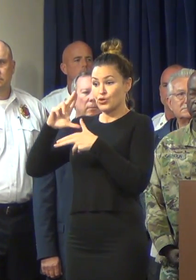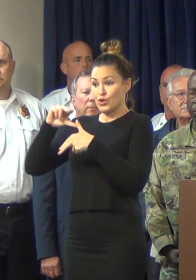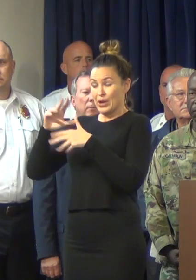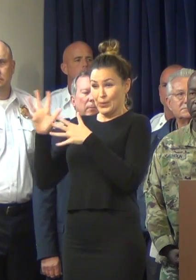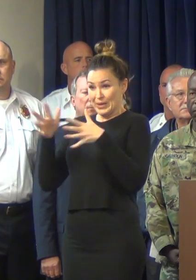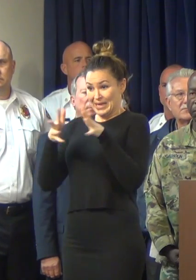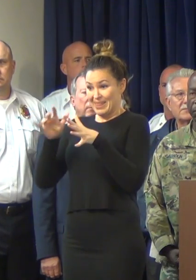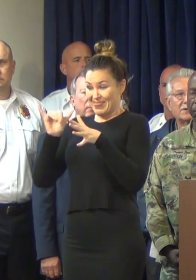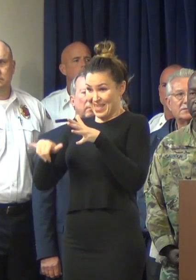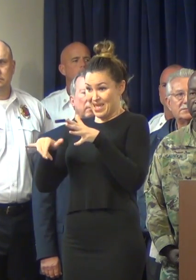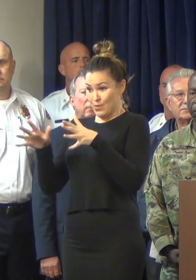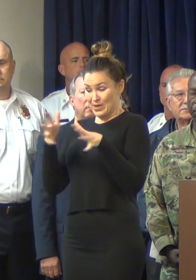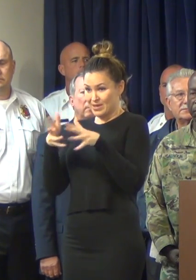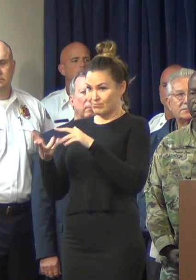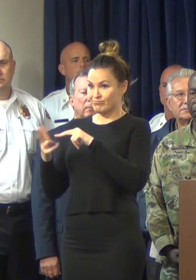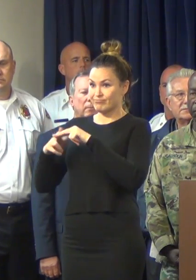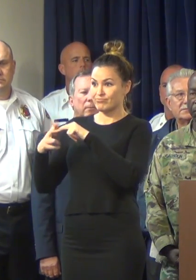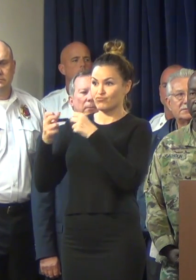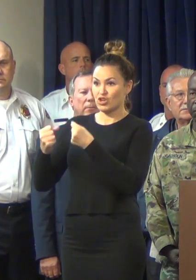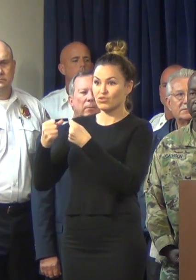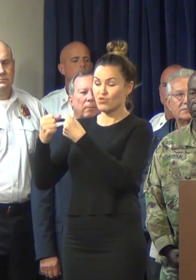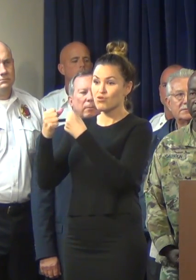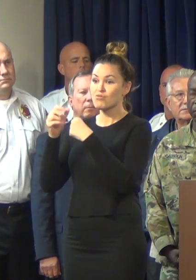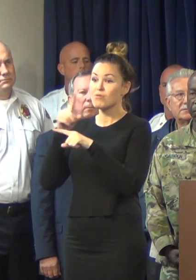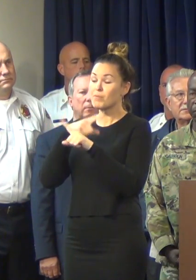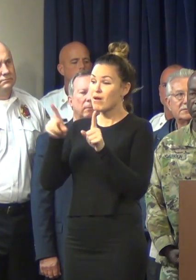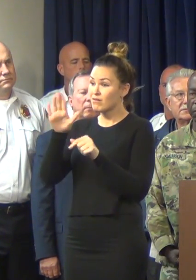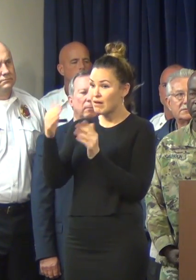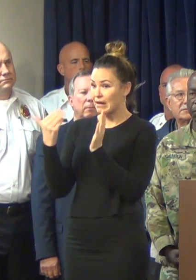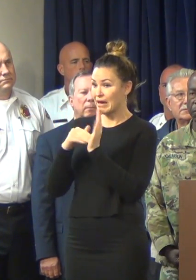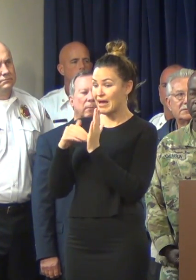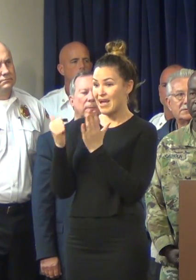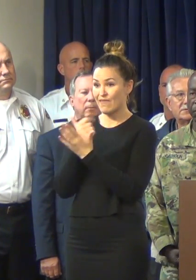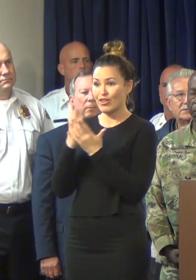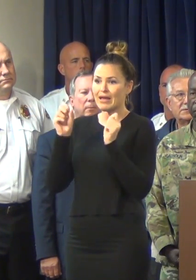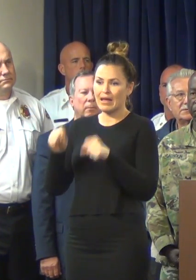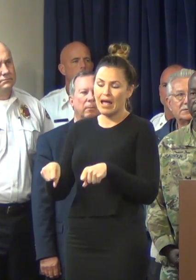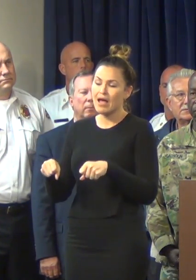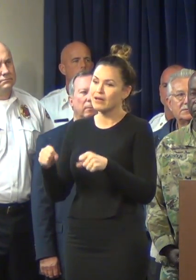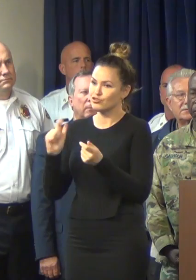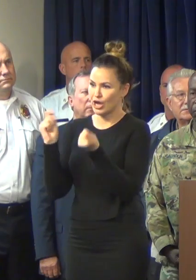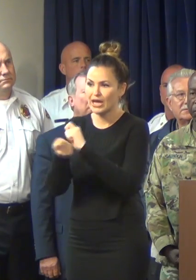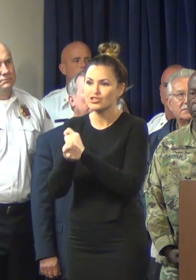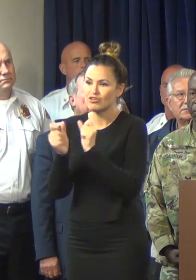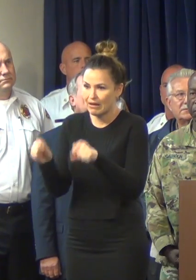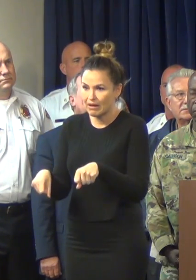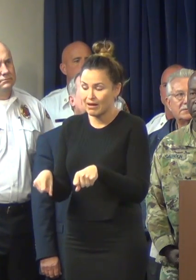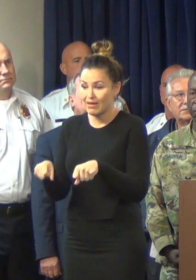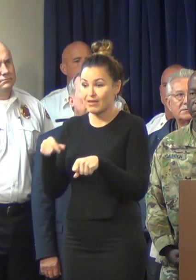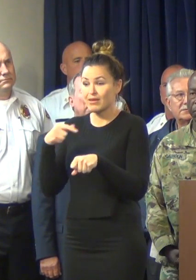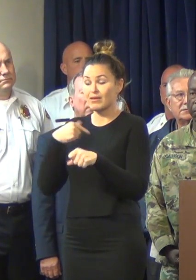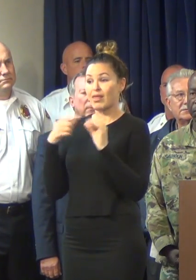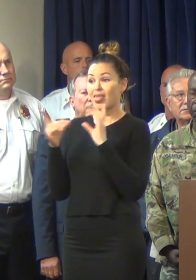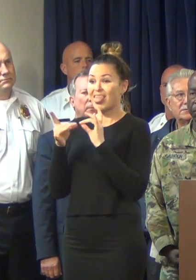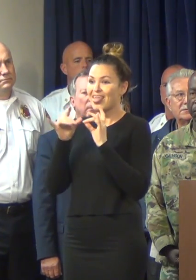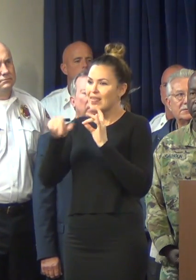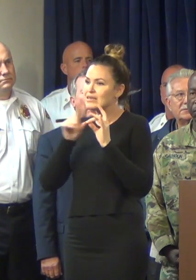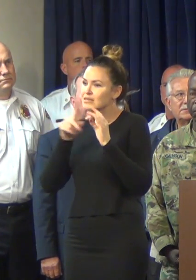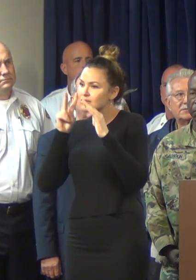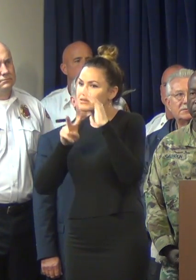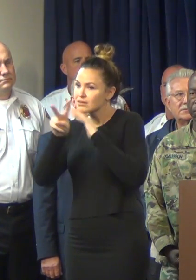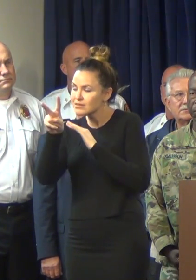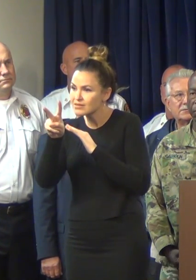winds continues to increase. But again, everything can quickly change. These are projections.